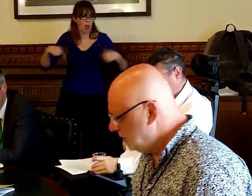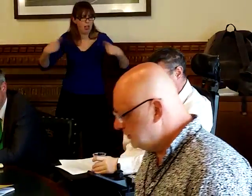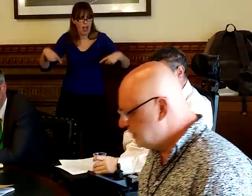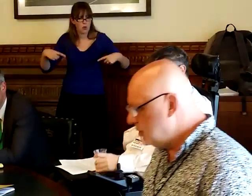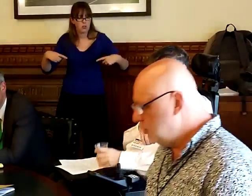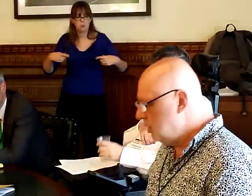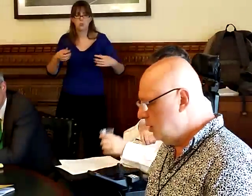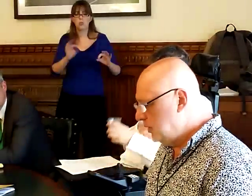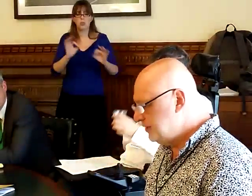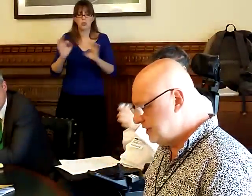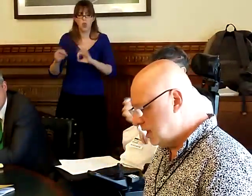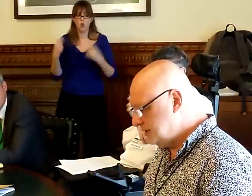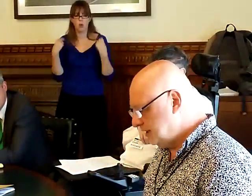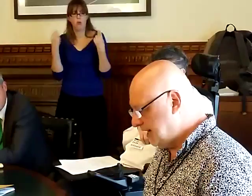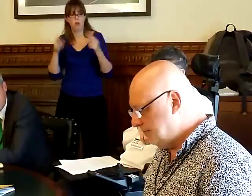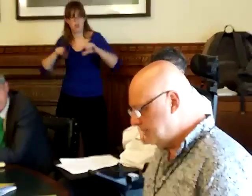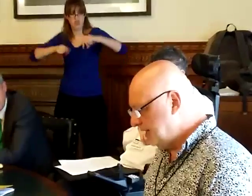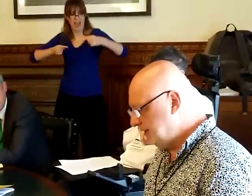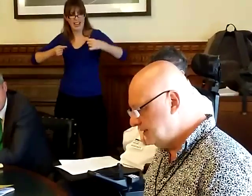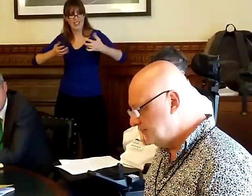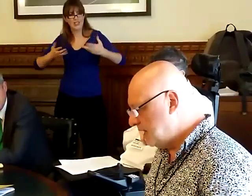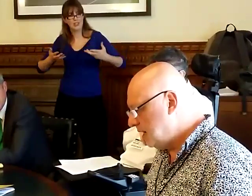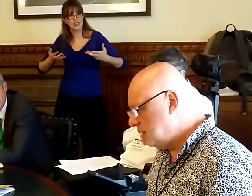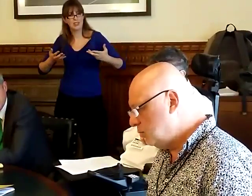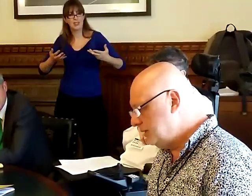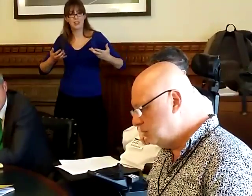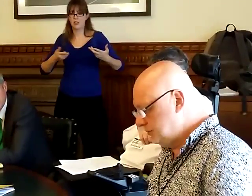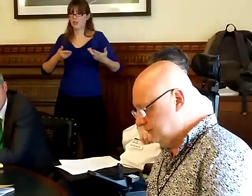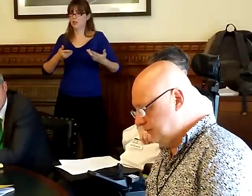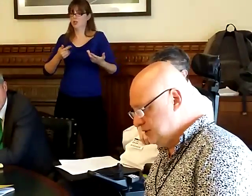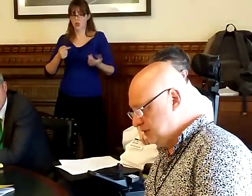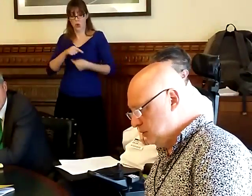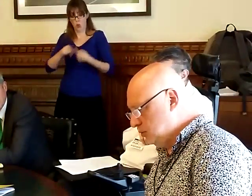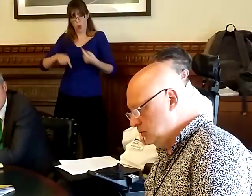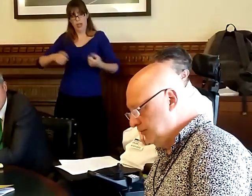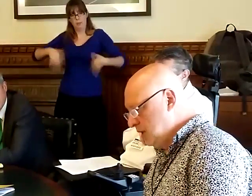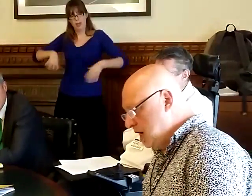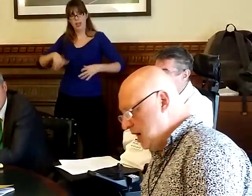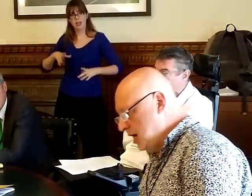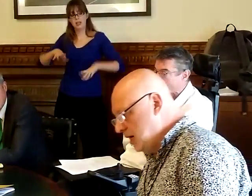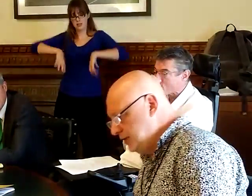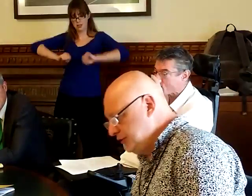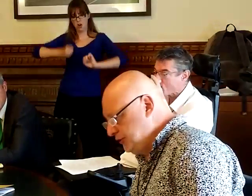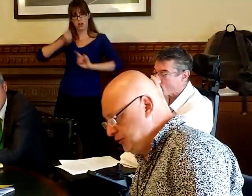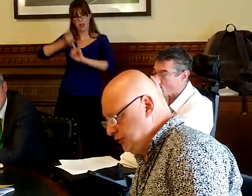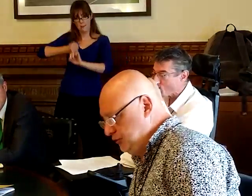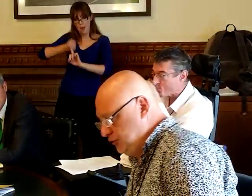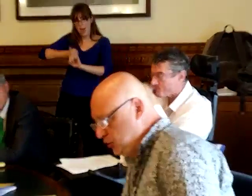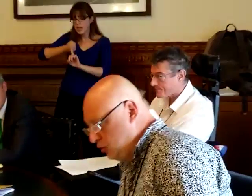account. So we started a campaign. We first of all